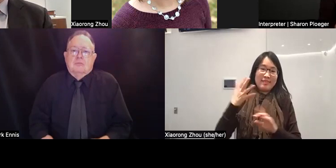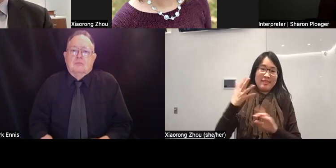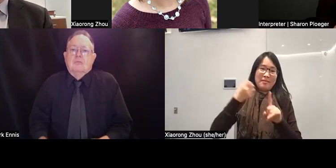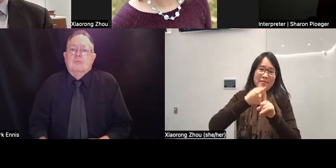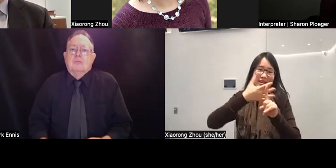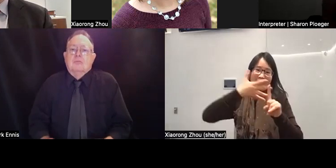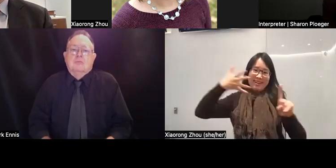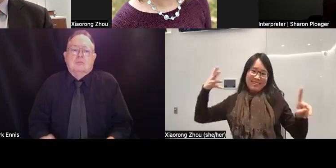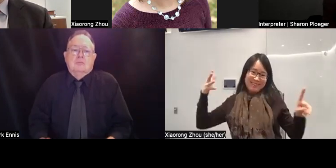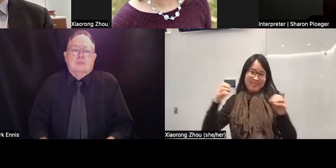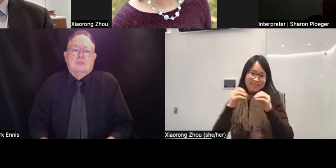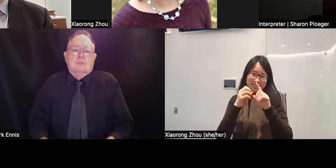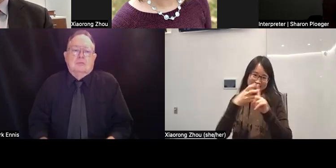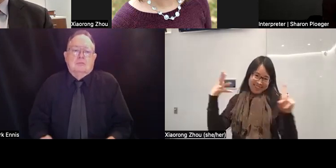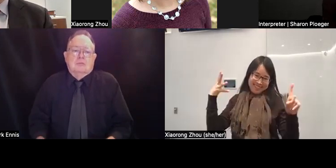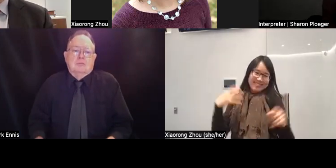and developing with the CIDAD